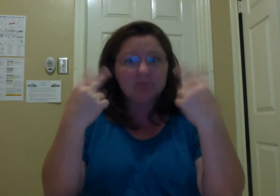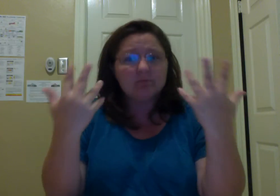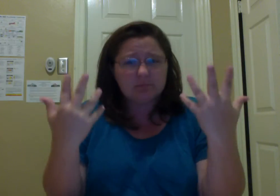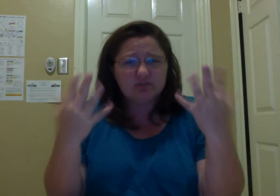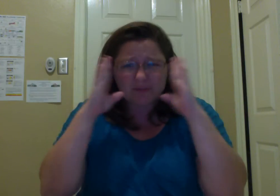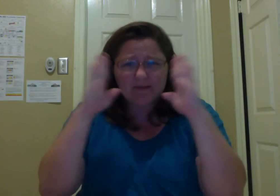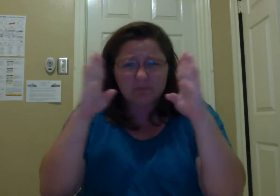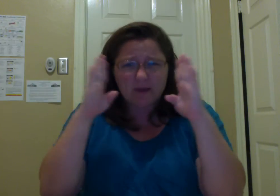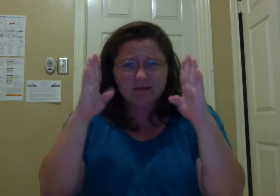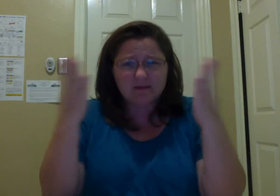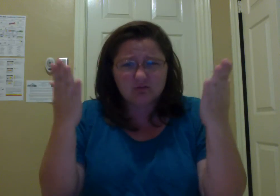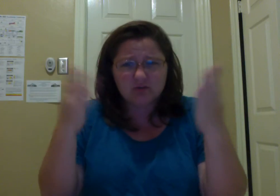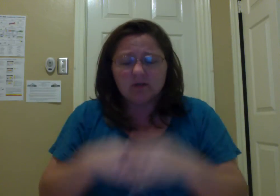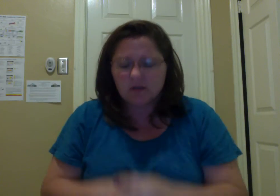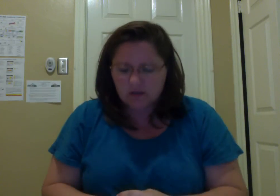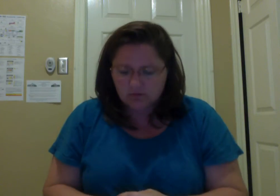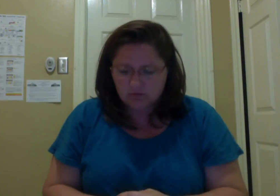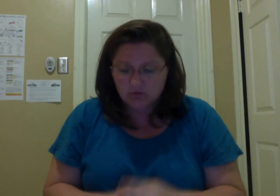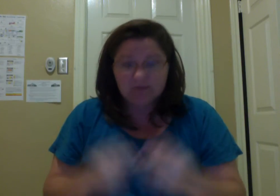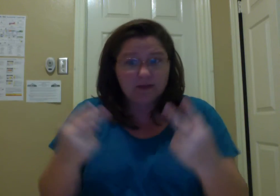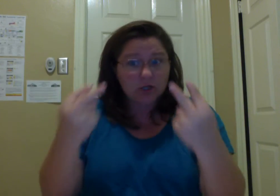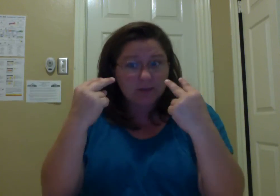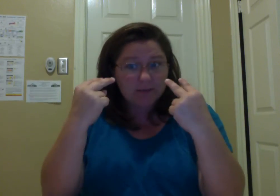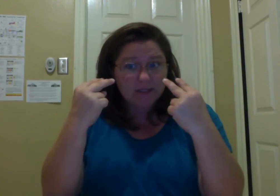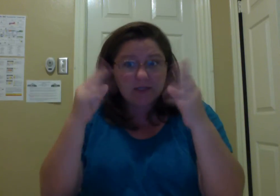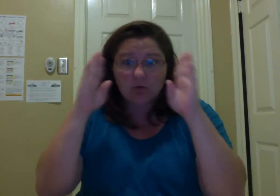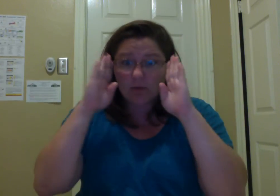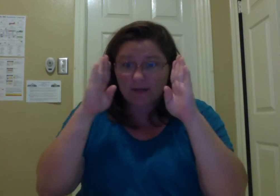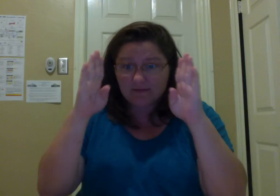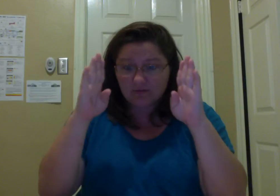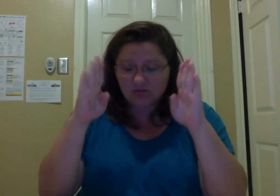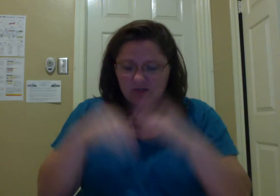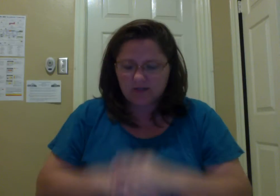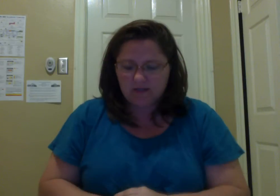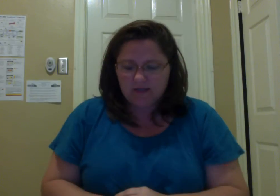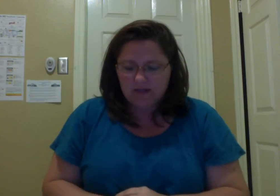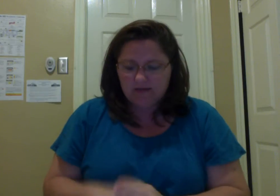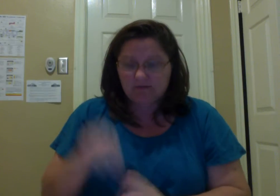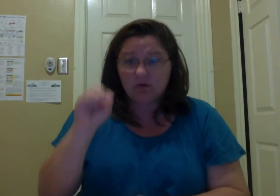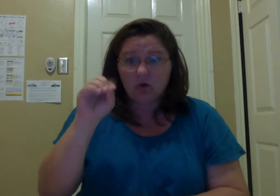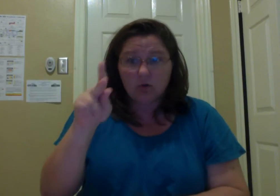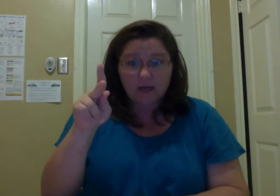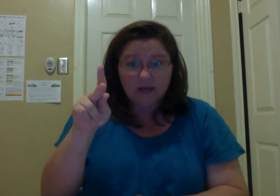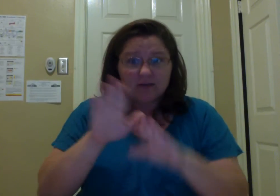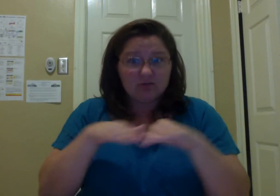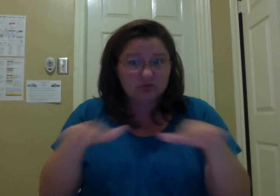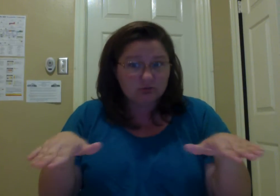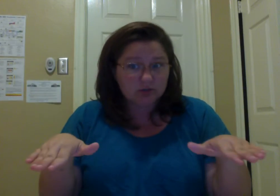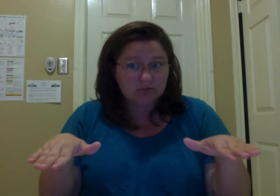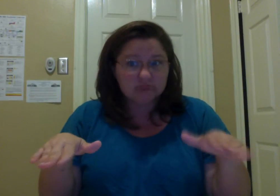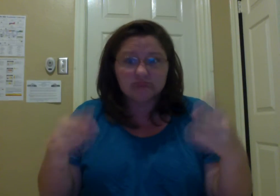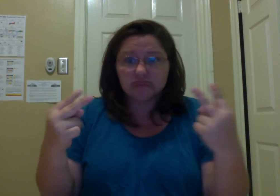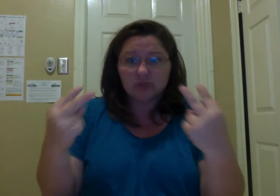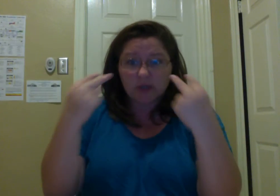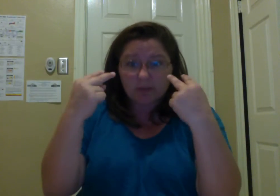But she means pay attention. So you can say look at me or pay attention. And it's okay, children, look at